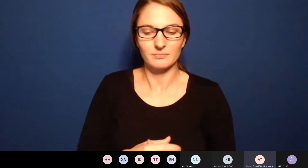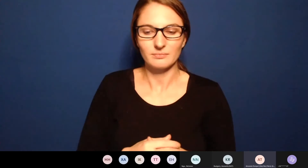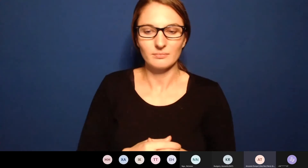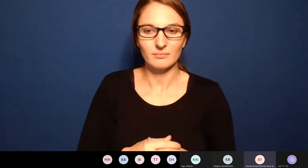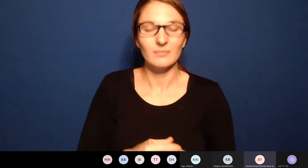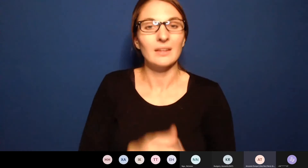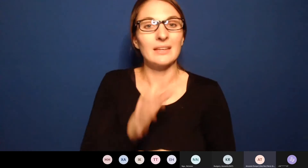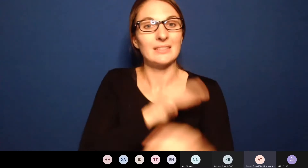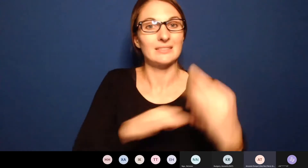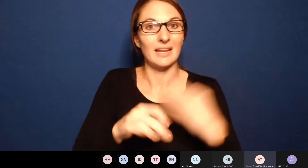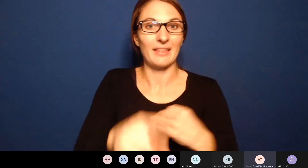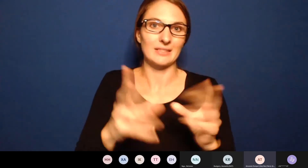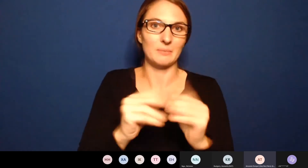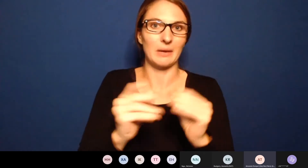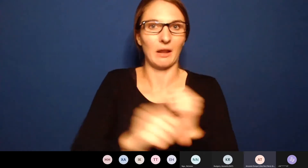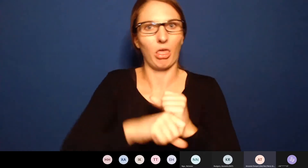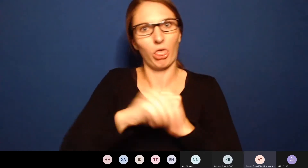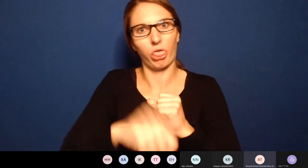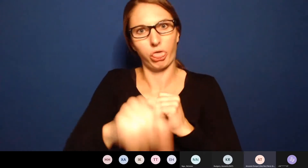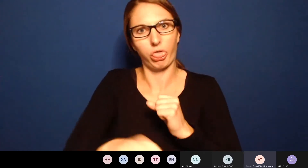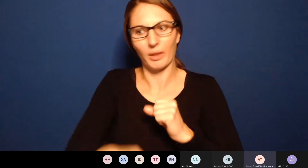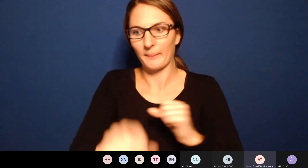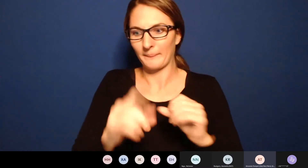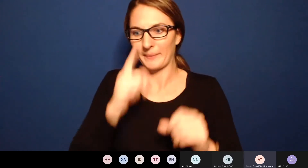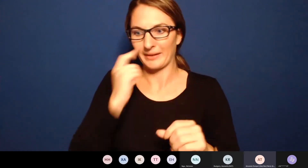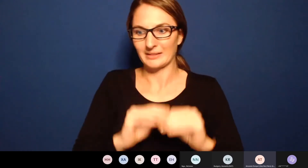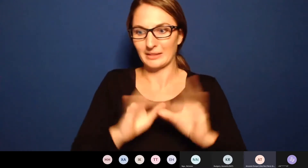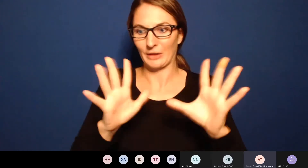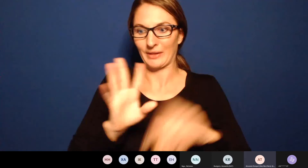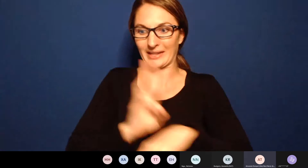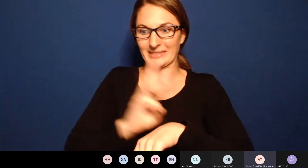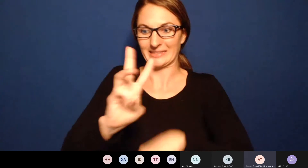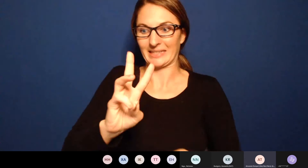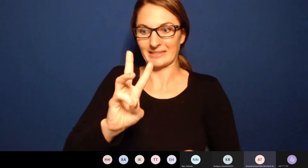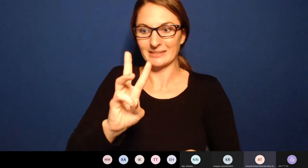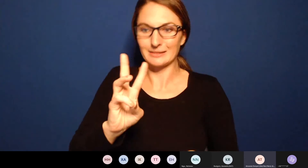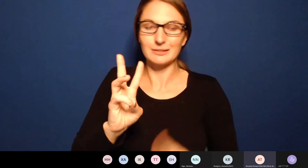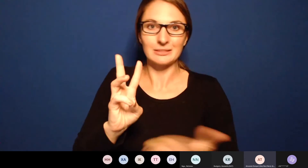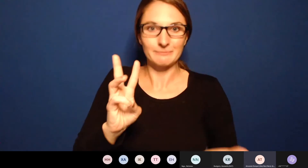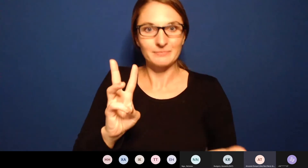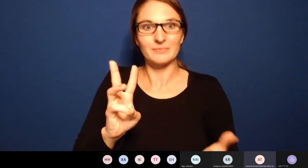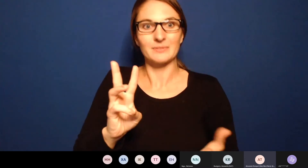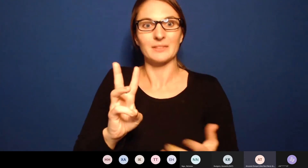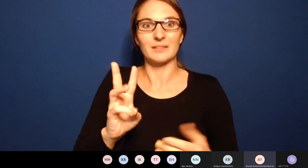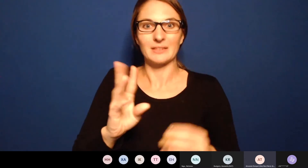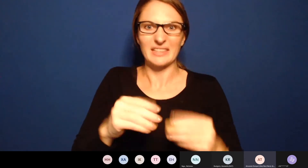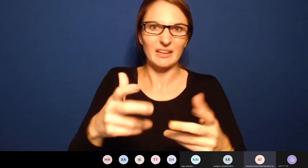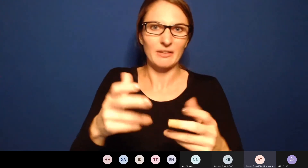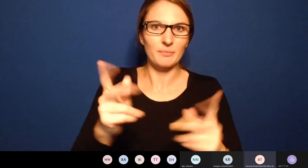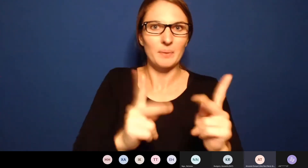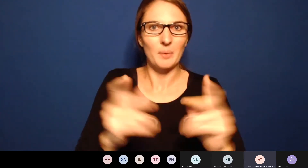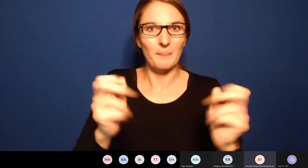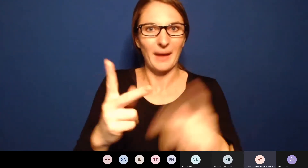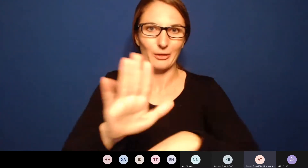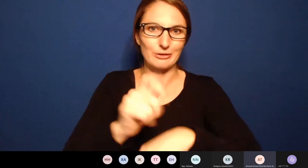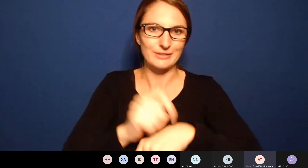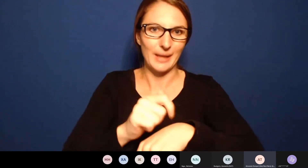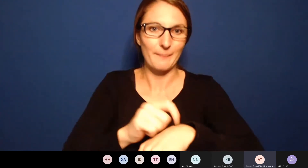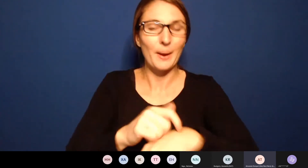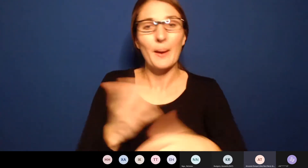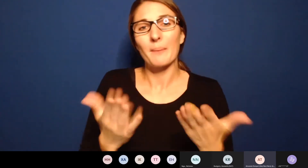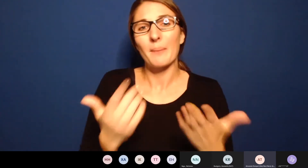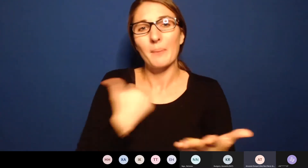this meeting run on, since we're clearly at its natural end, which is great to give people back some time, maybe we could just start putting this